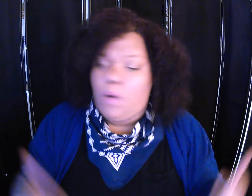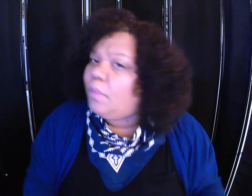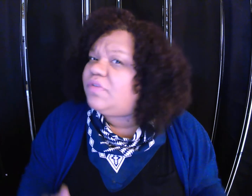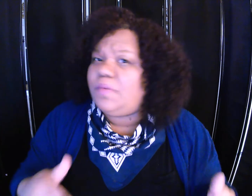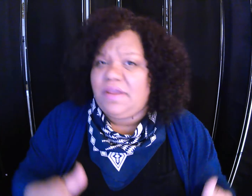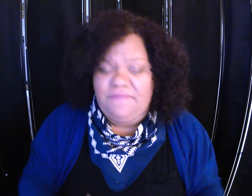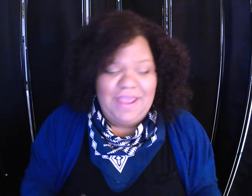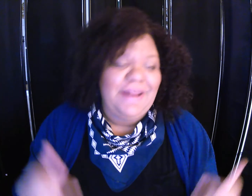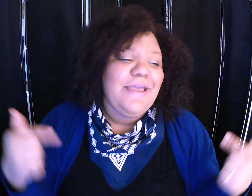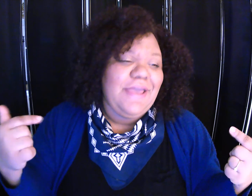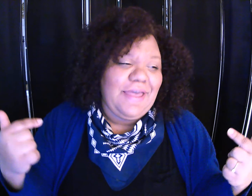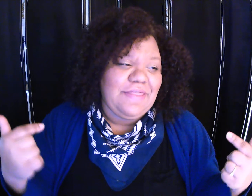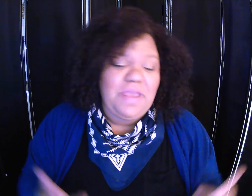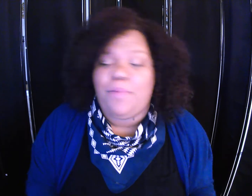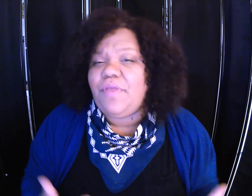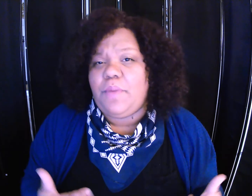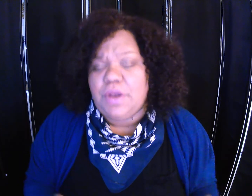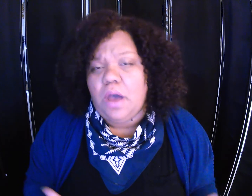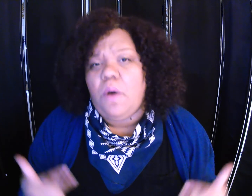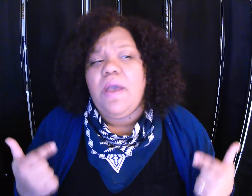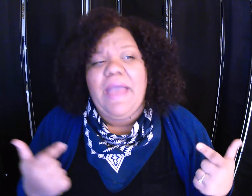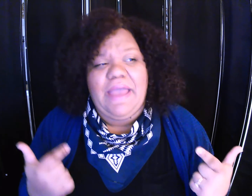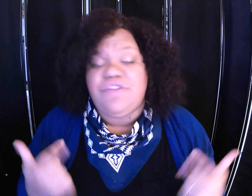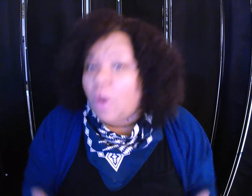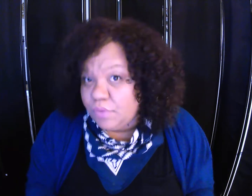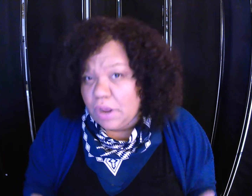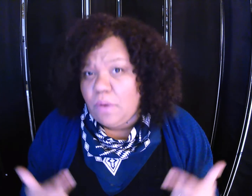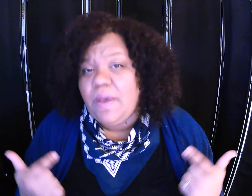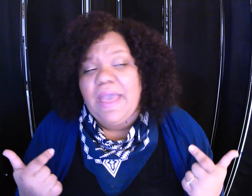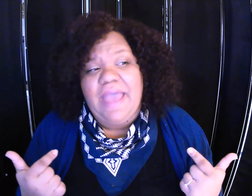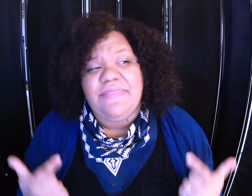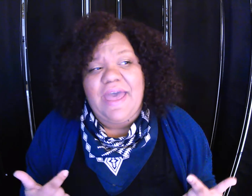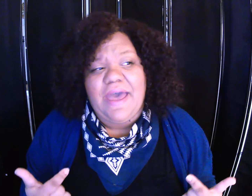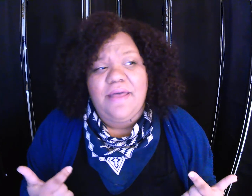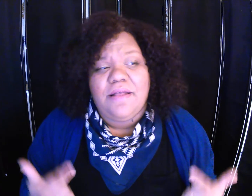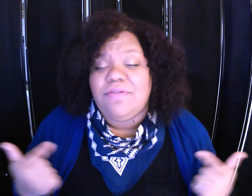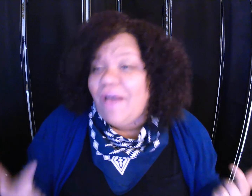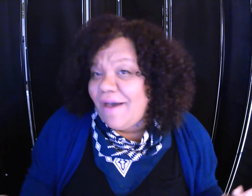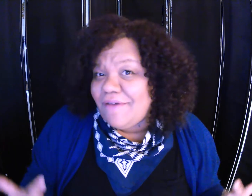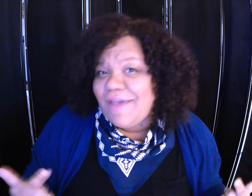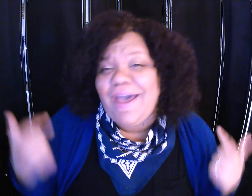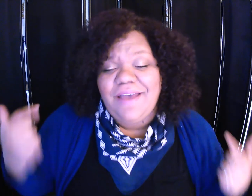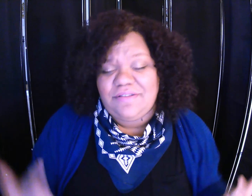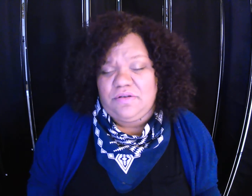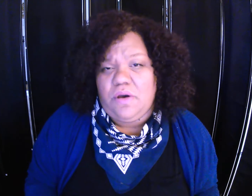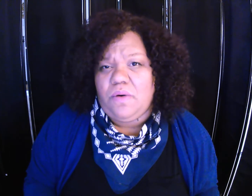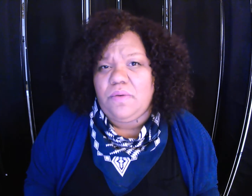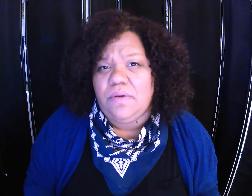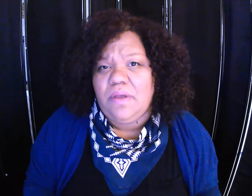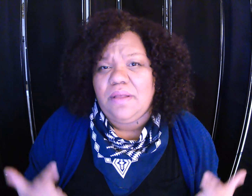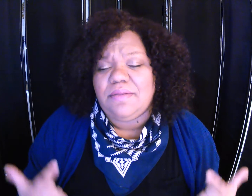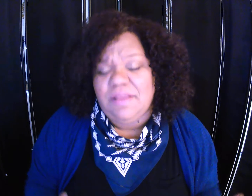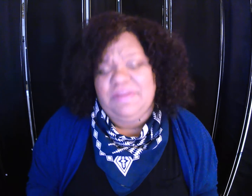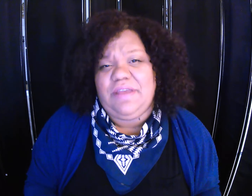that we invade and the people that we know and don't know, and that love has no